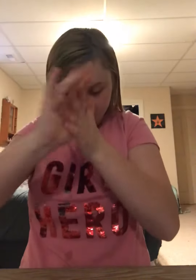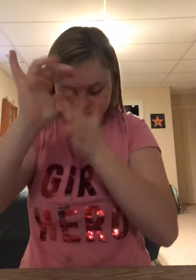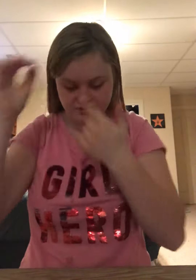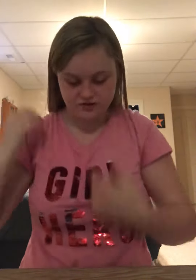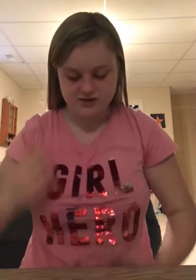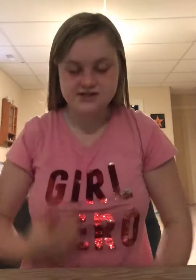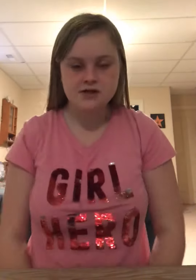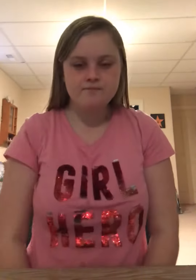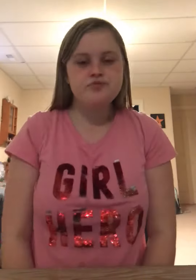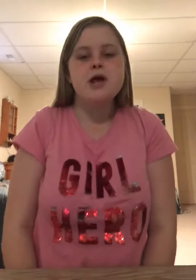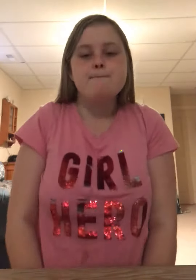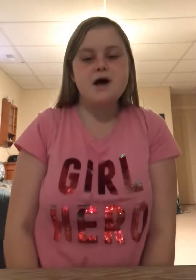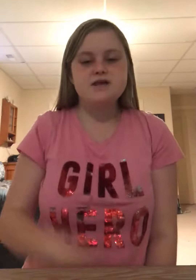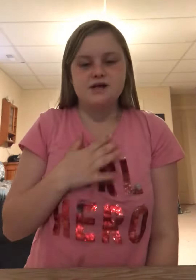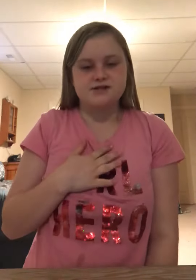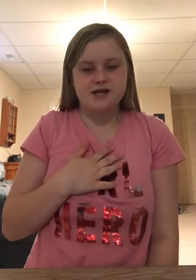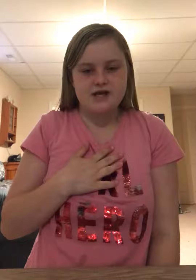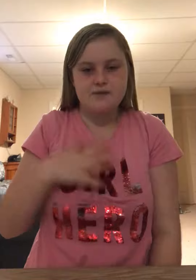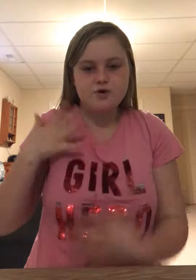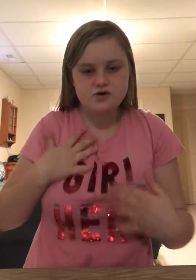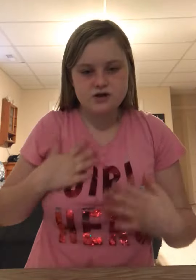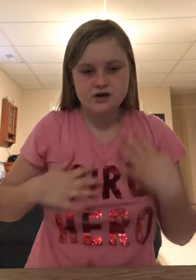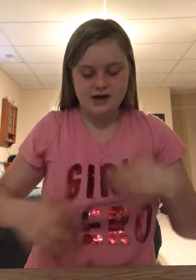series, but yes, I am broken, I,